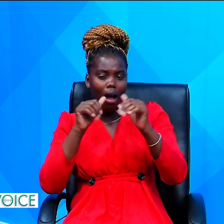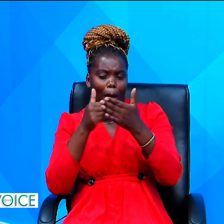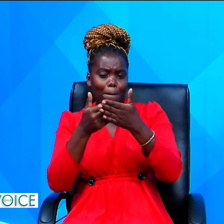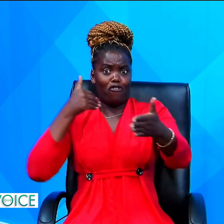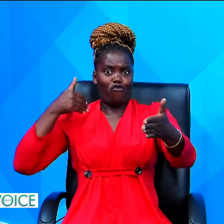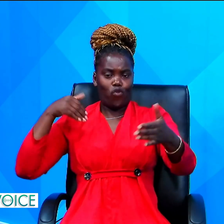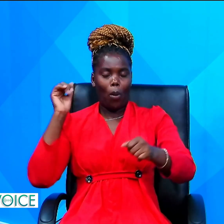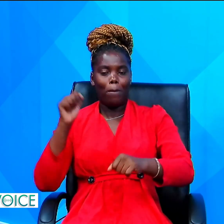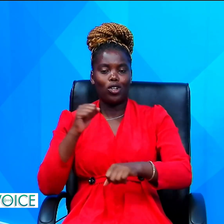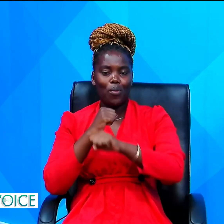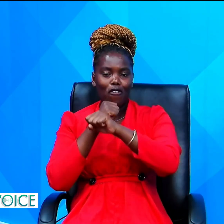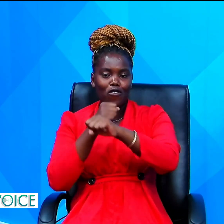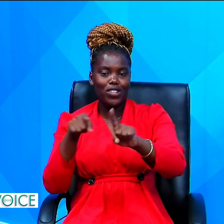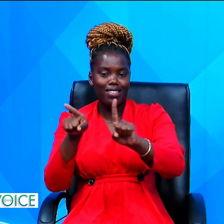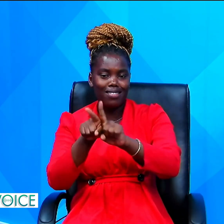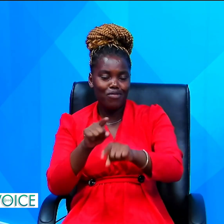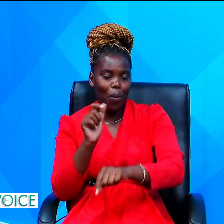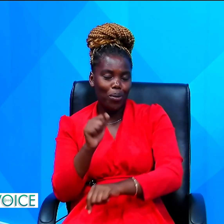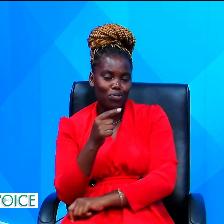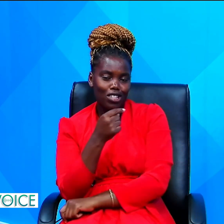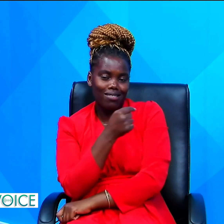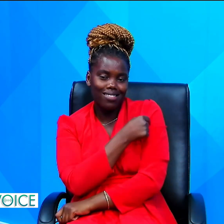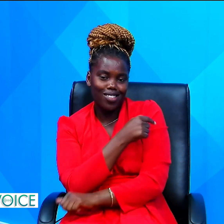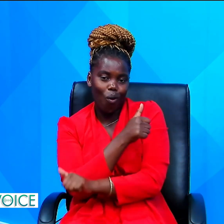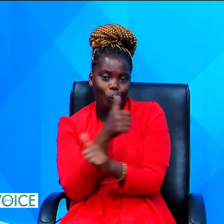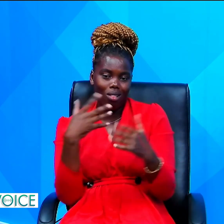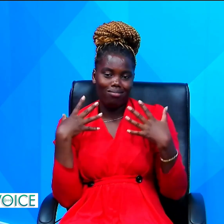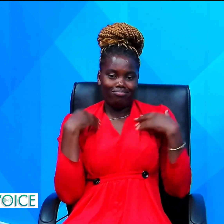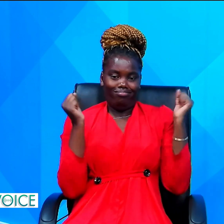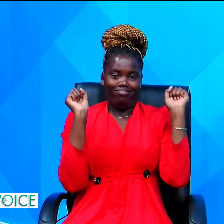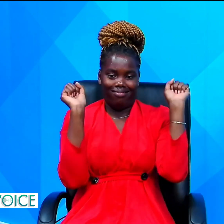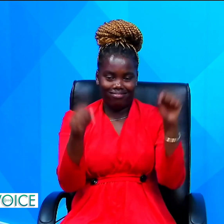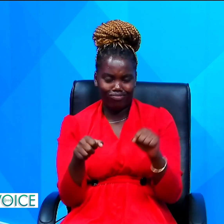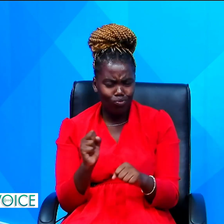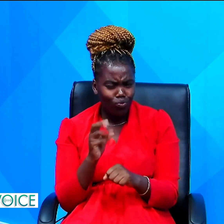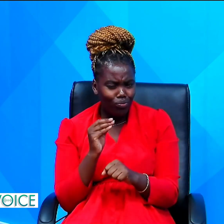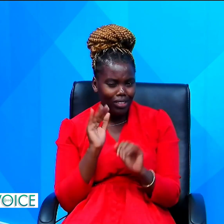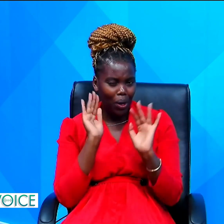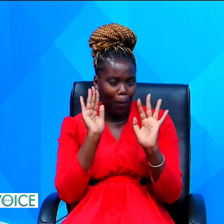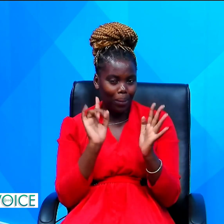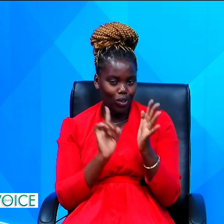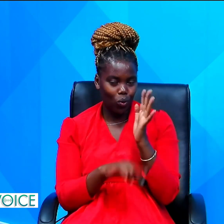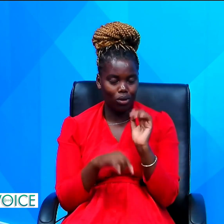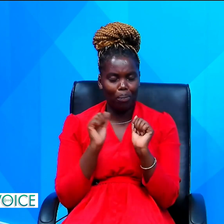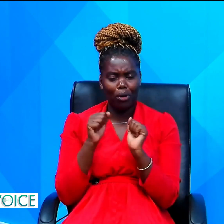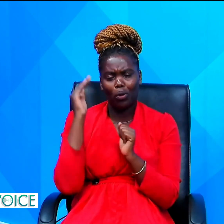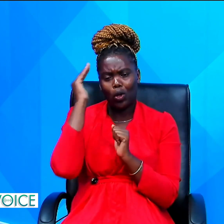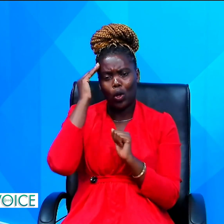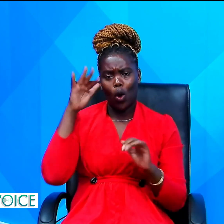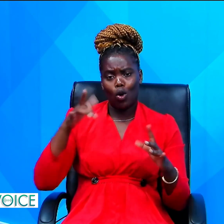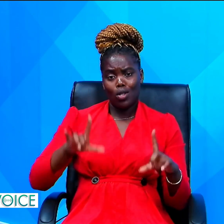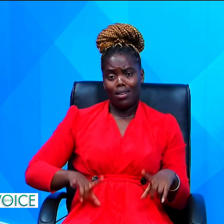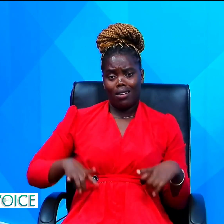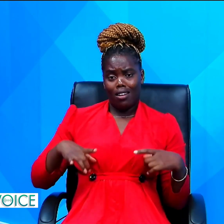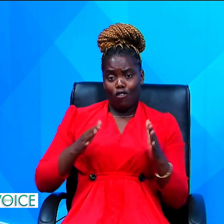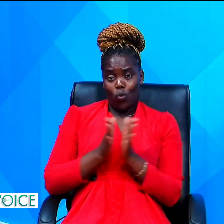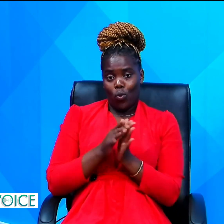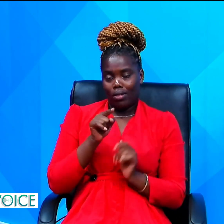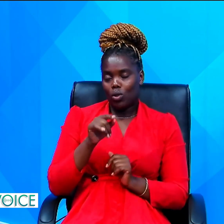if you are aware about it before or it's being noticed very early, you can be protected